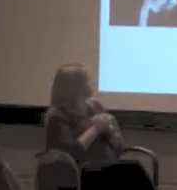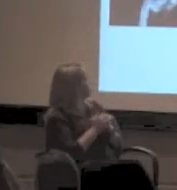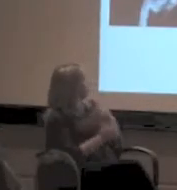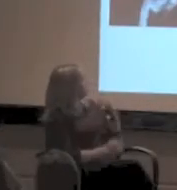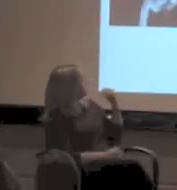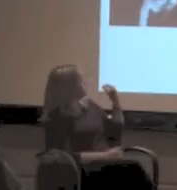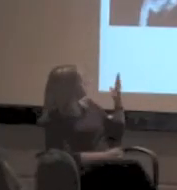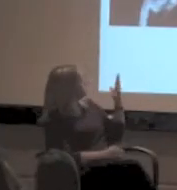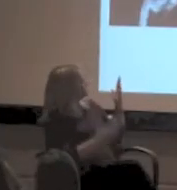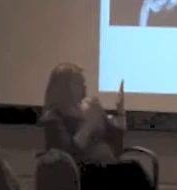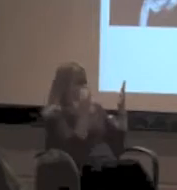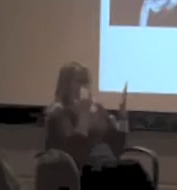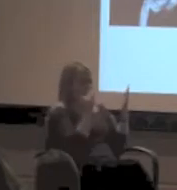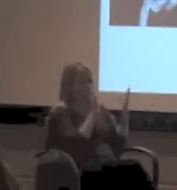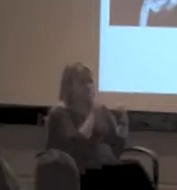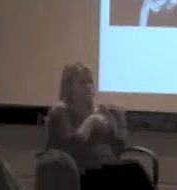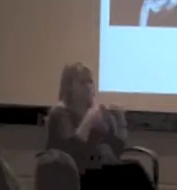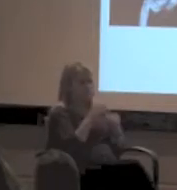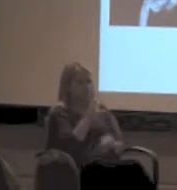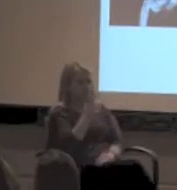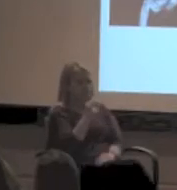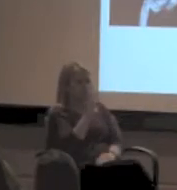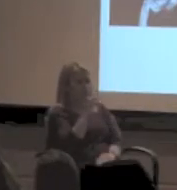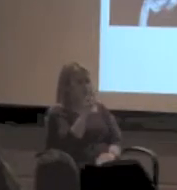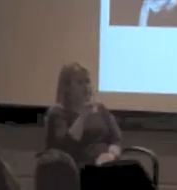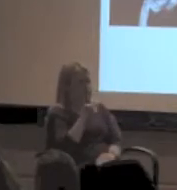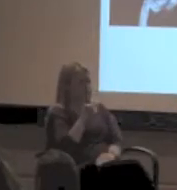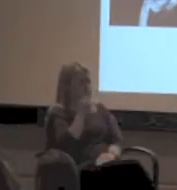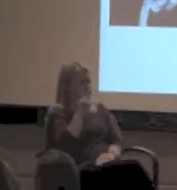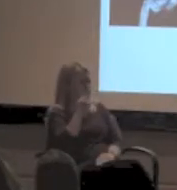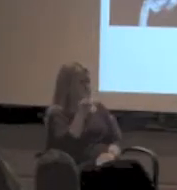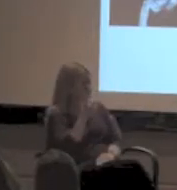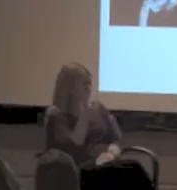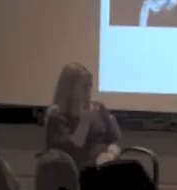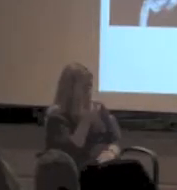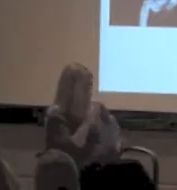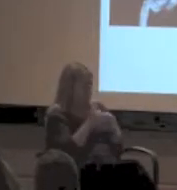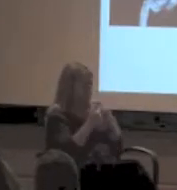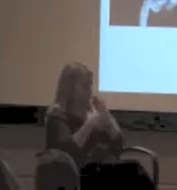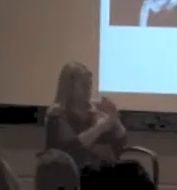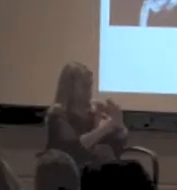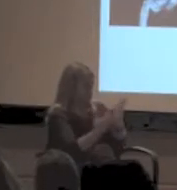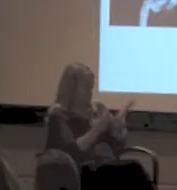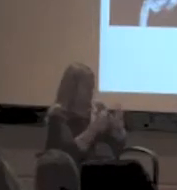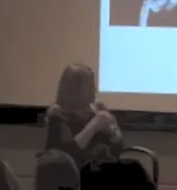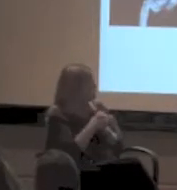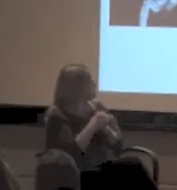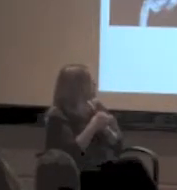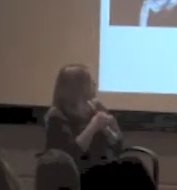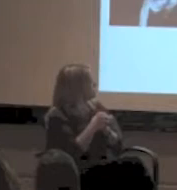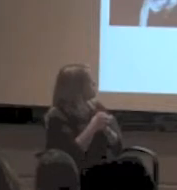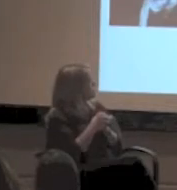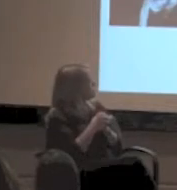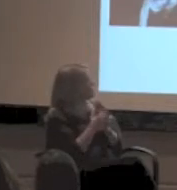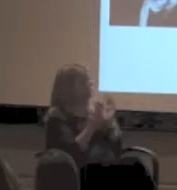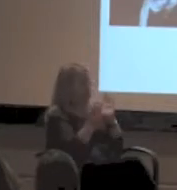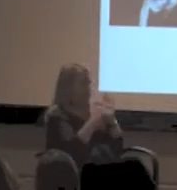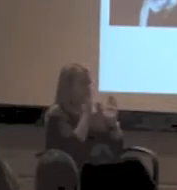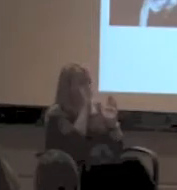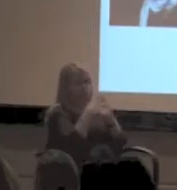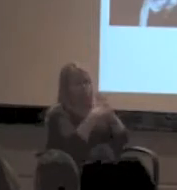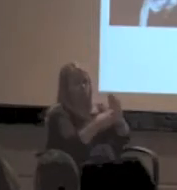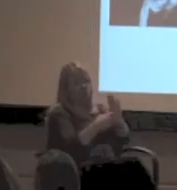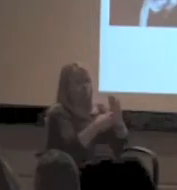So why do we talk about Chiari II? So how does it present? So I'm going to give you the